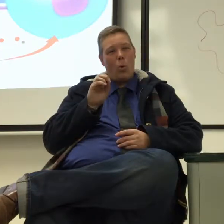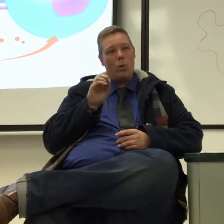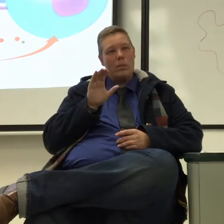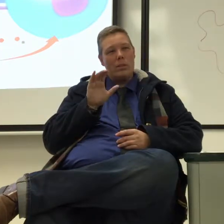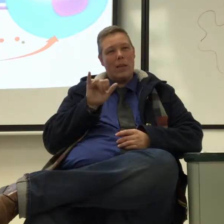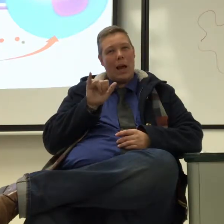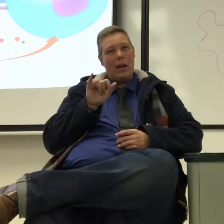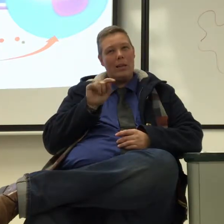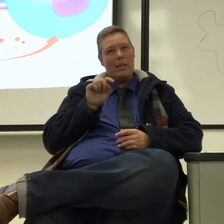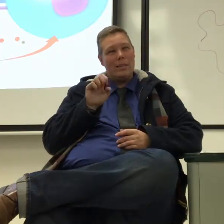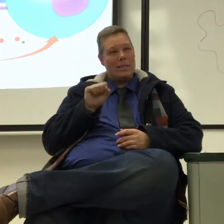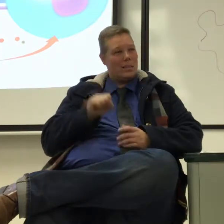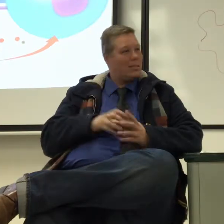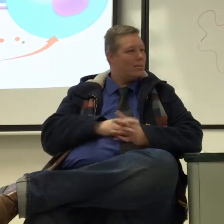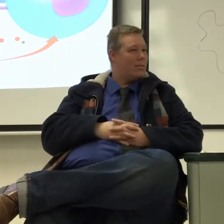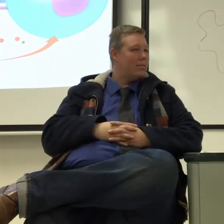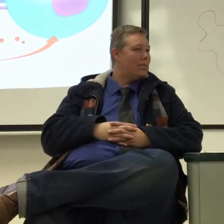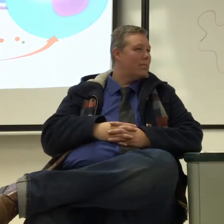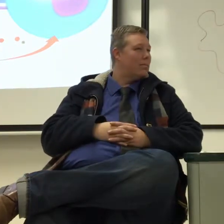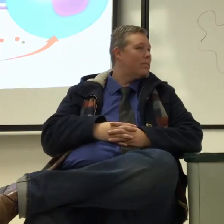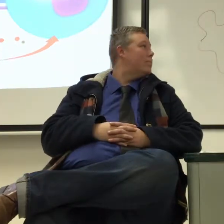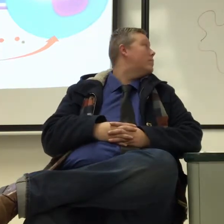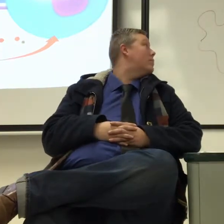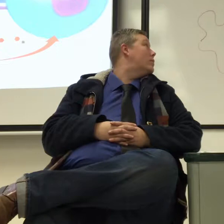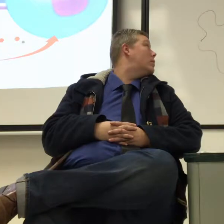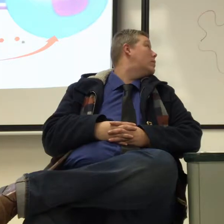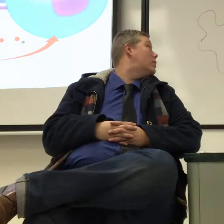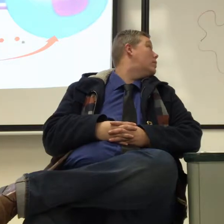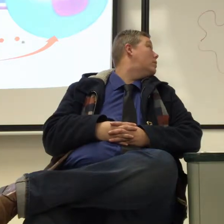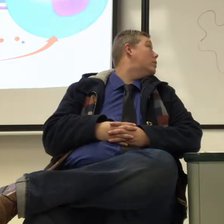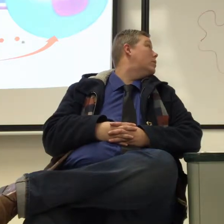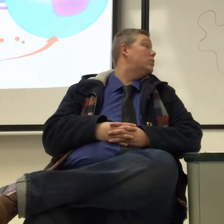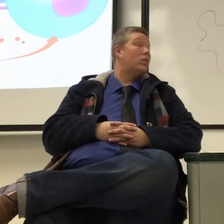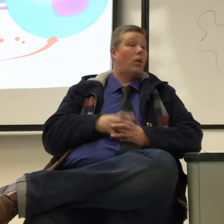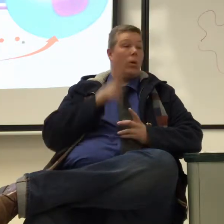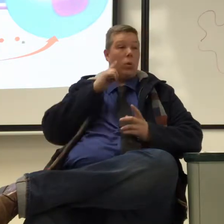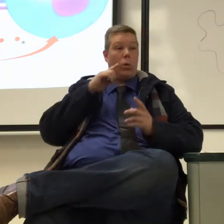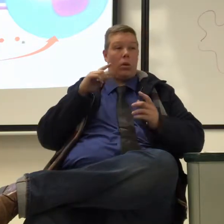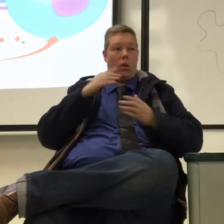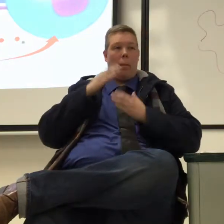So signal 1, signal 2, IL-1 completes activation.